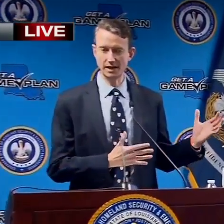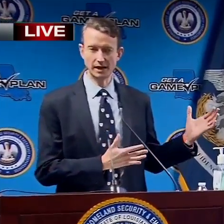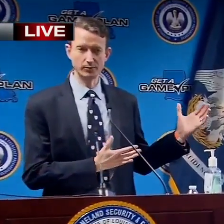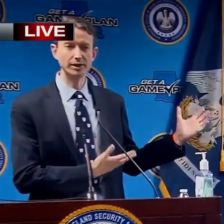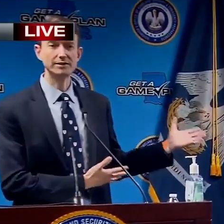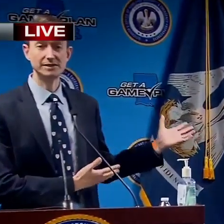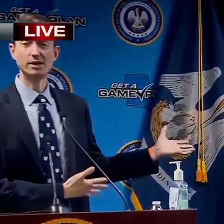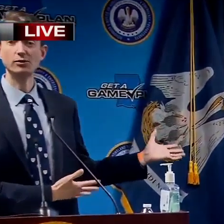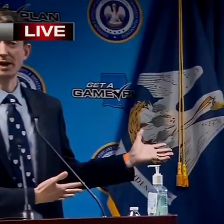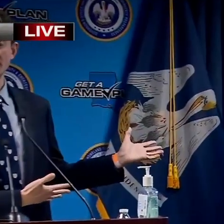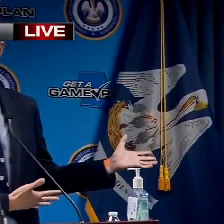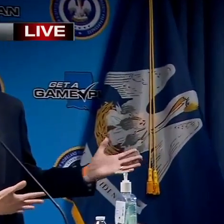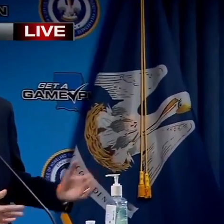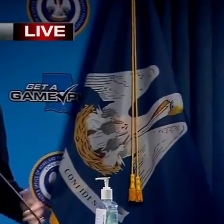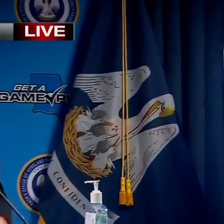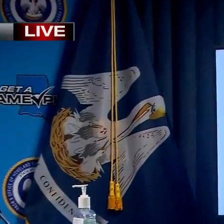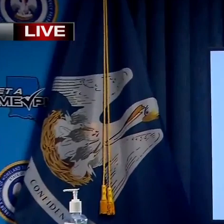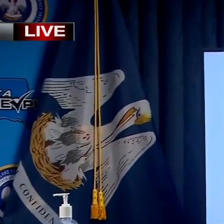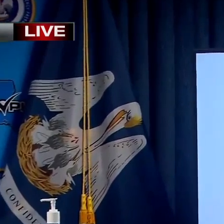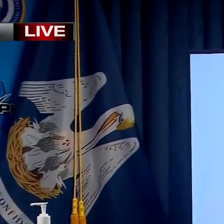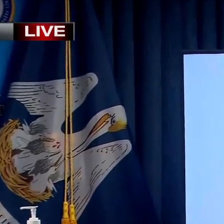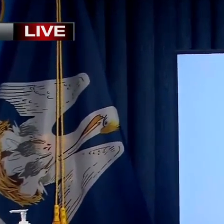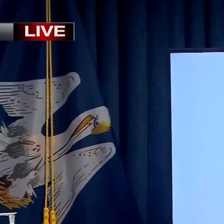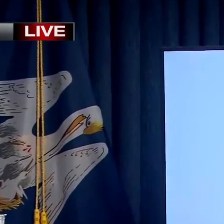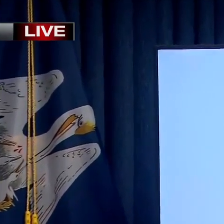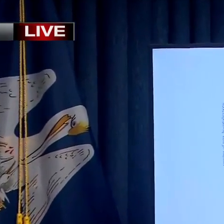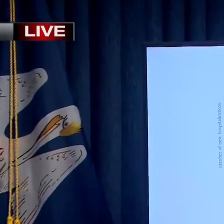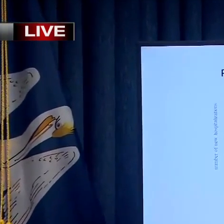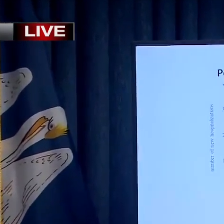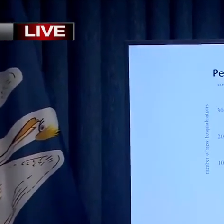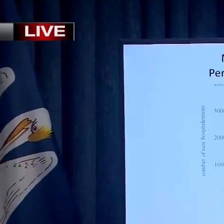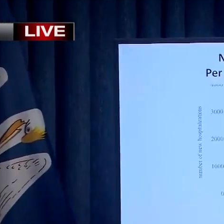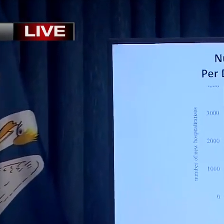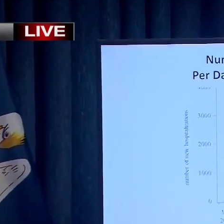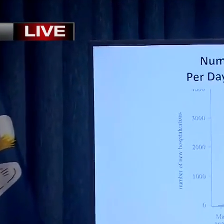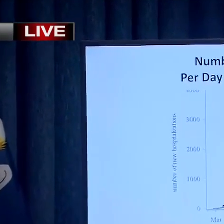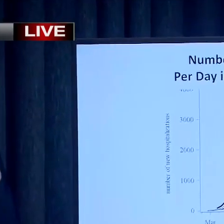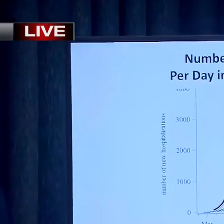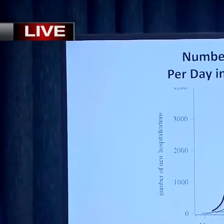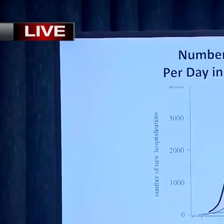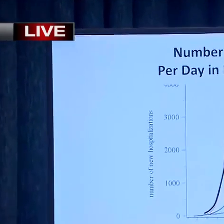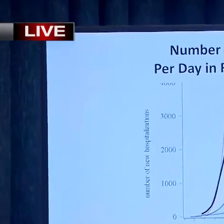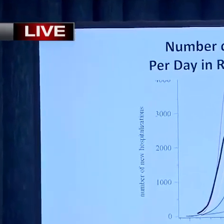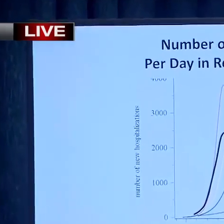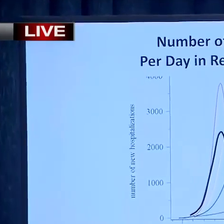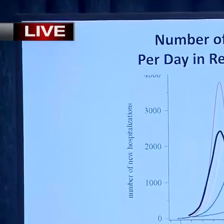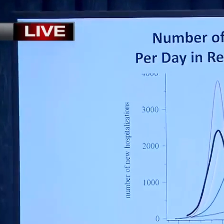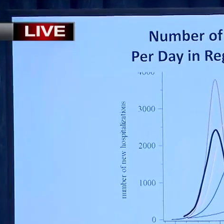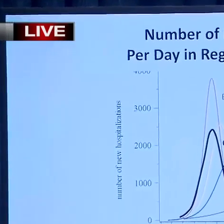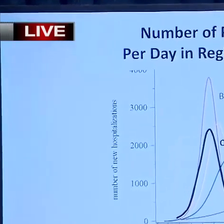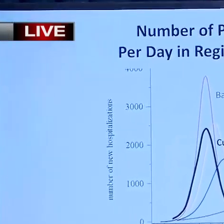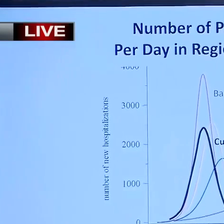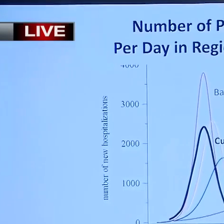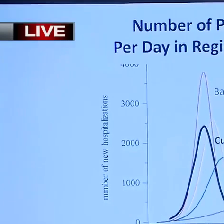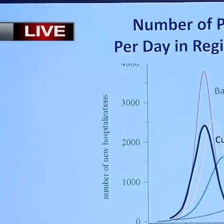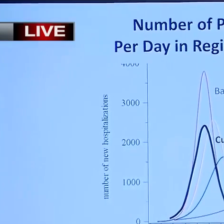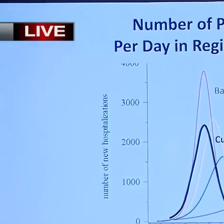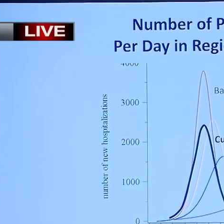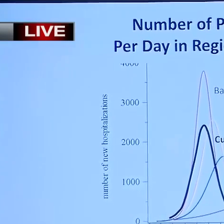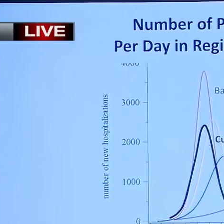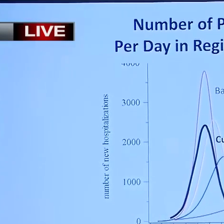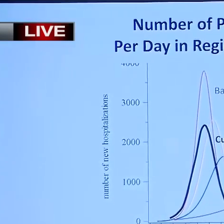is really the standard way that we in public health look at an epidemic. It essentially models out a population that's susceptible